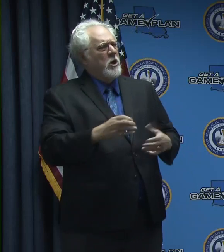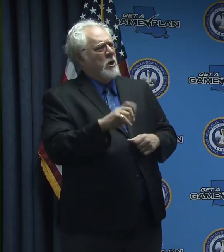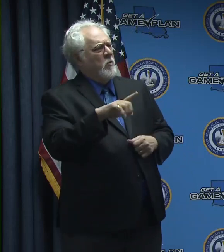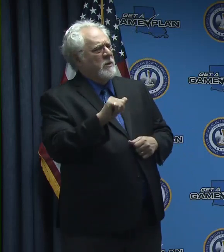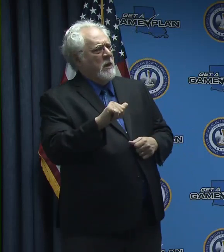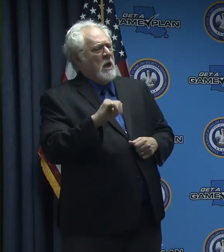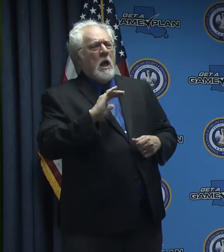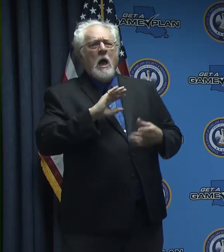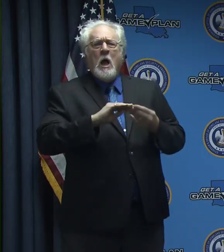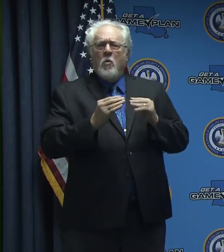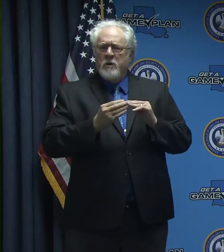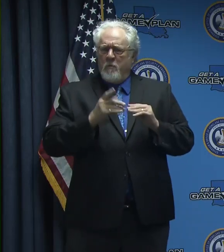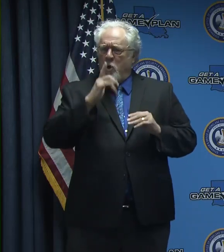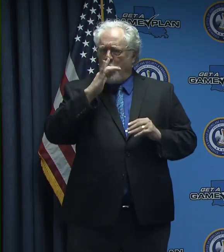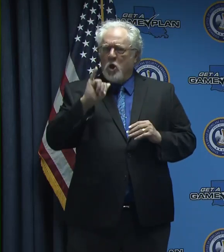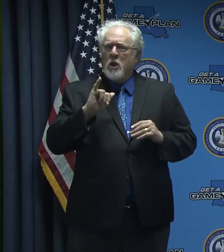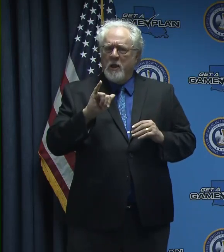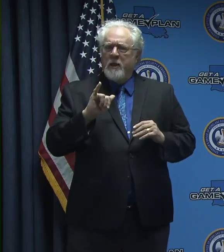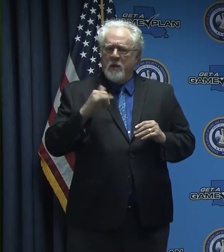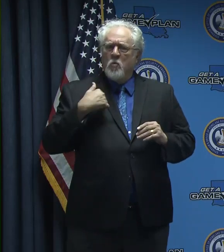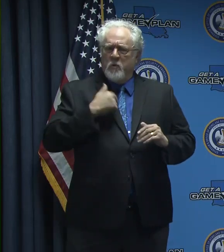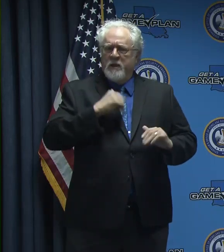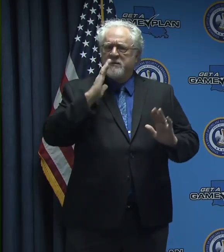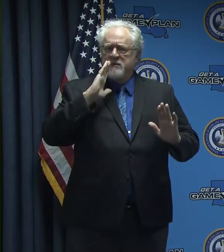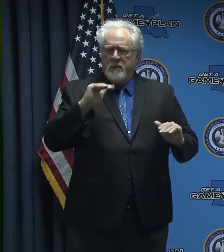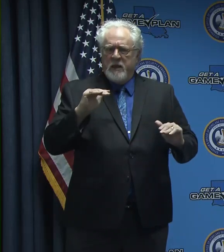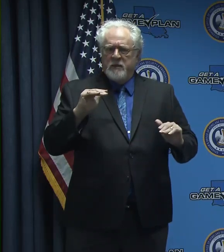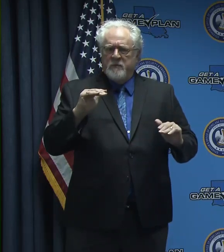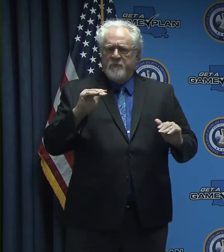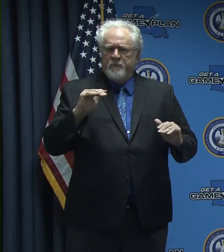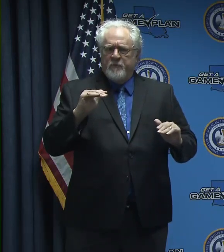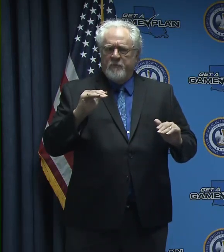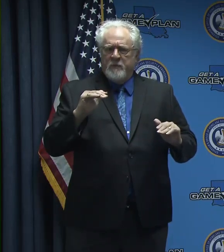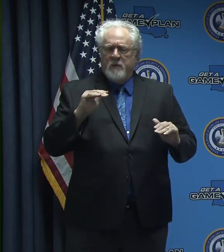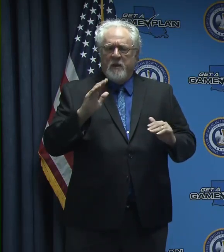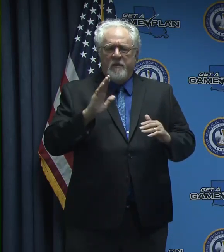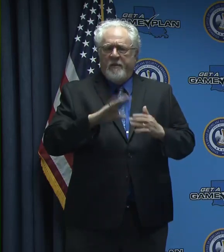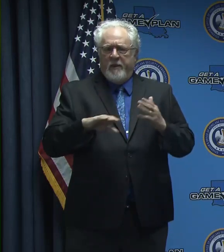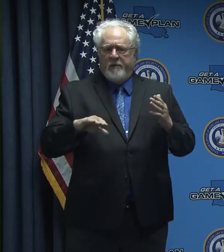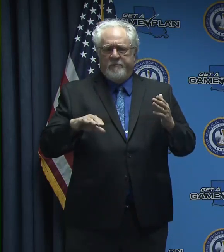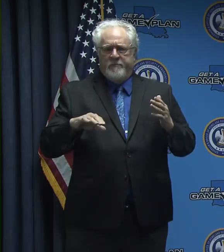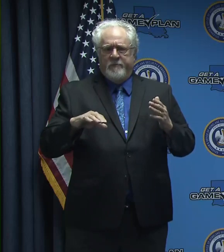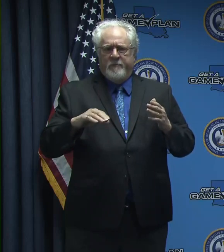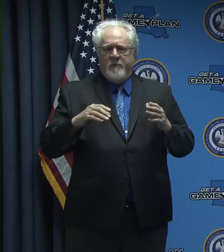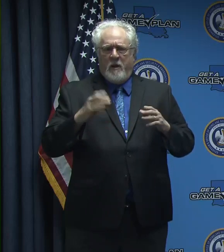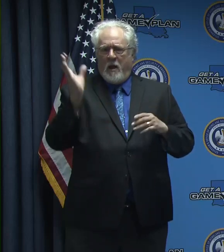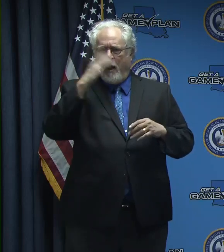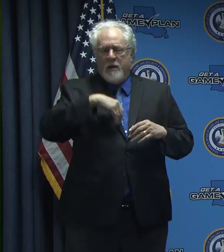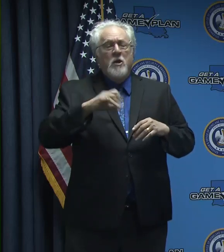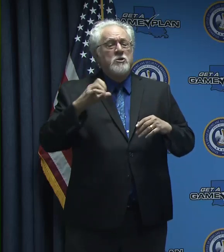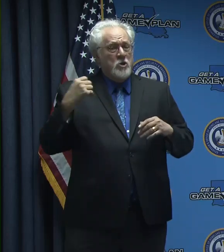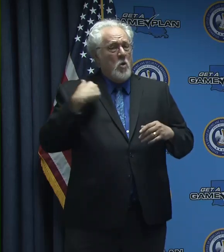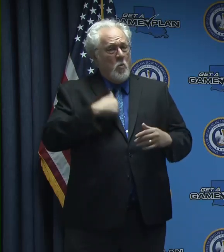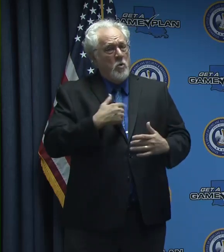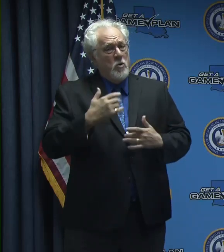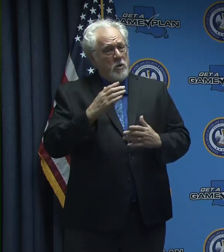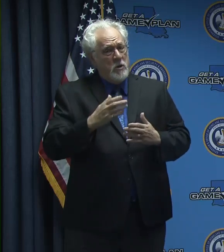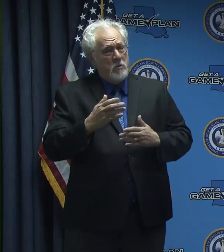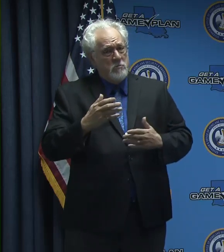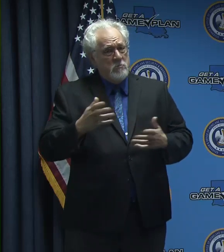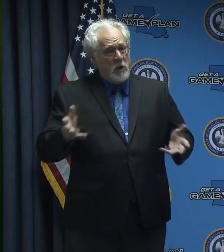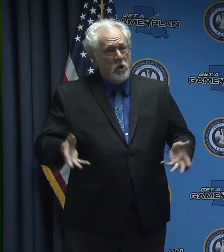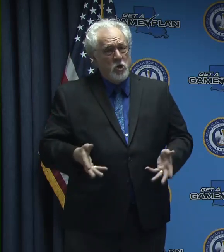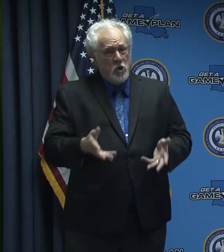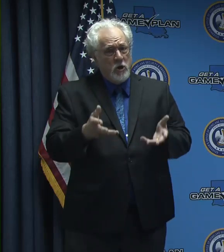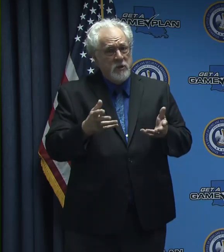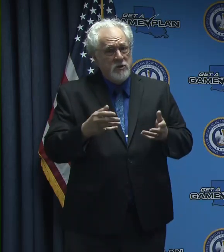really starting to look much more like we would expect them to look. And so, we're encouraged by all